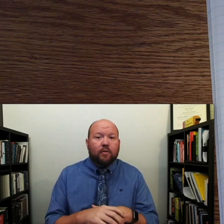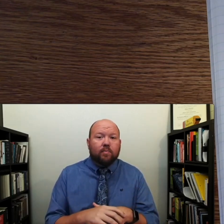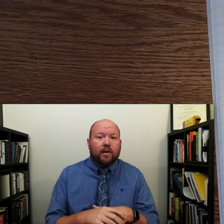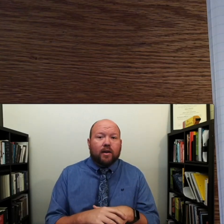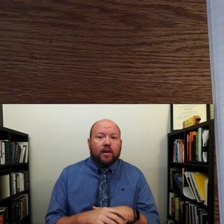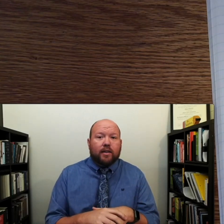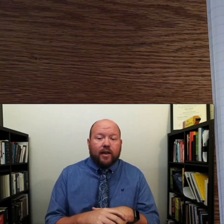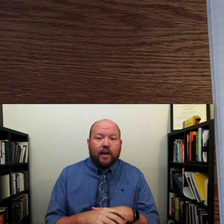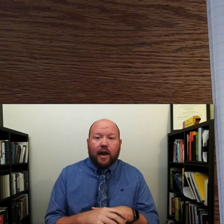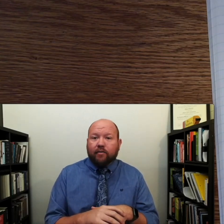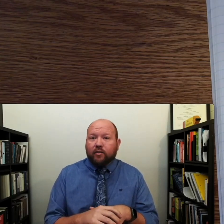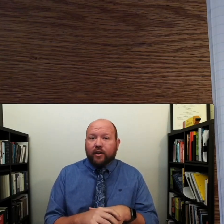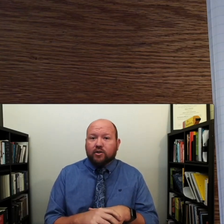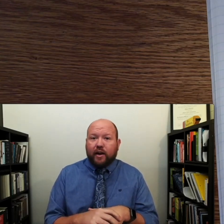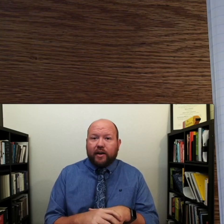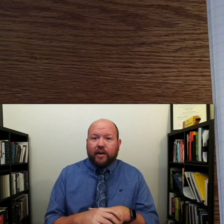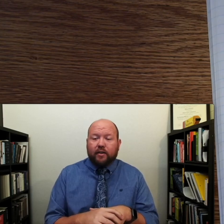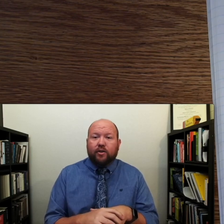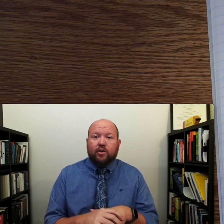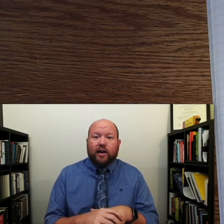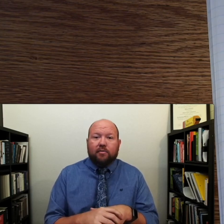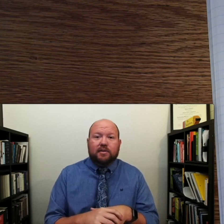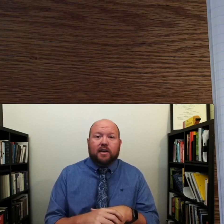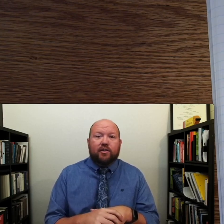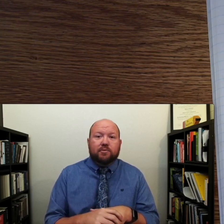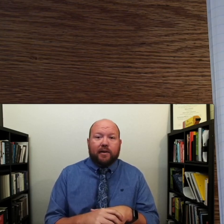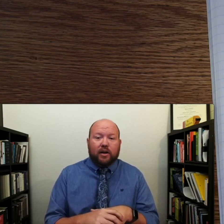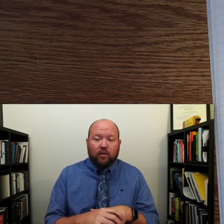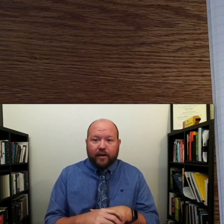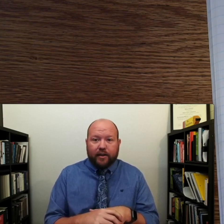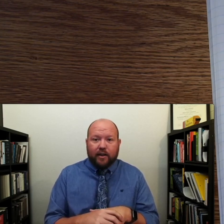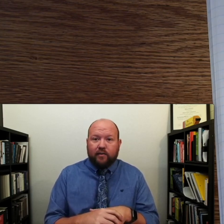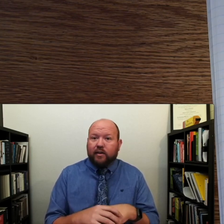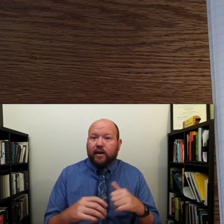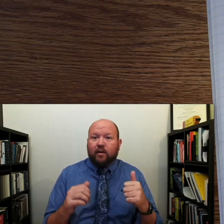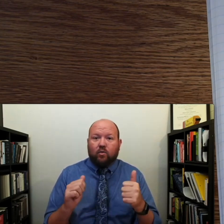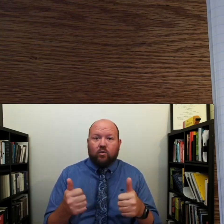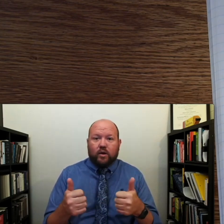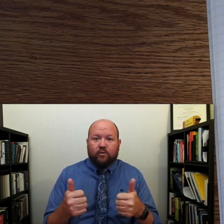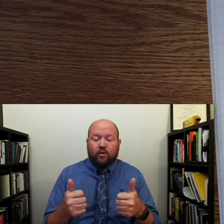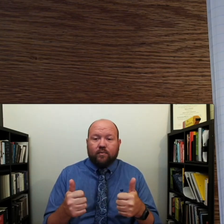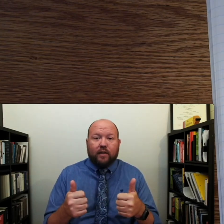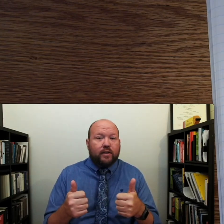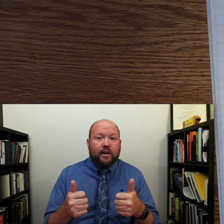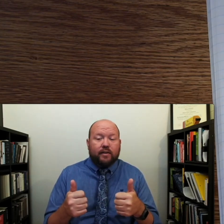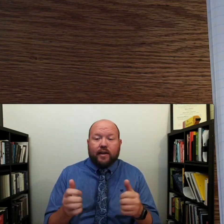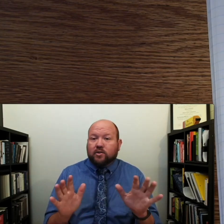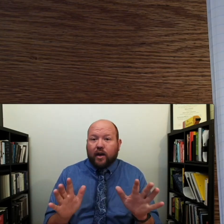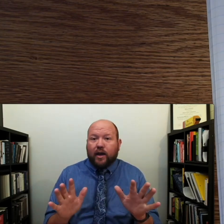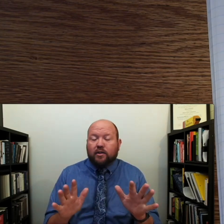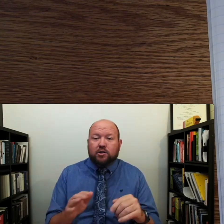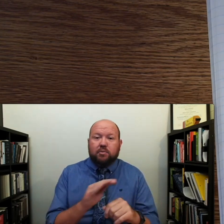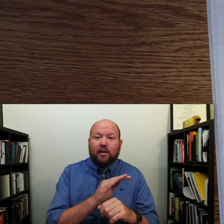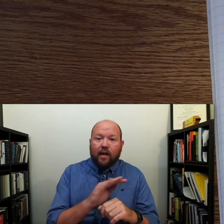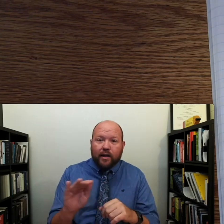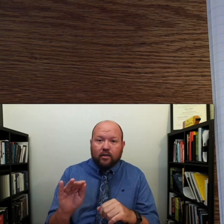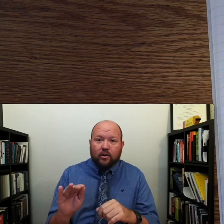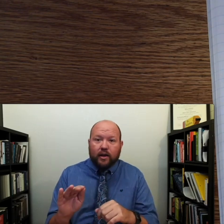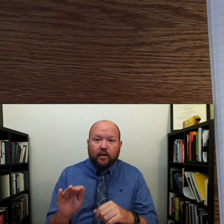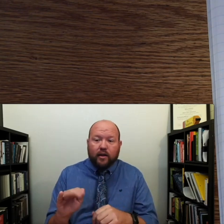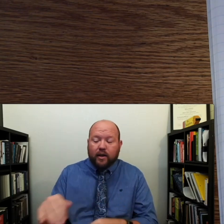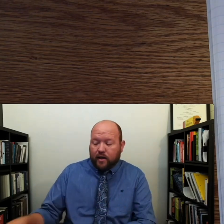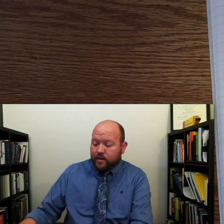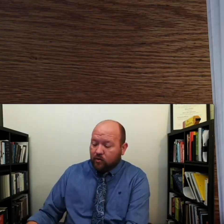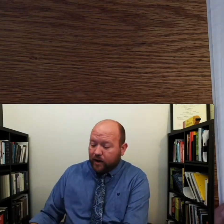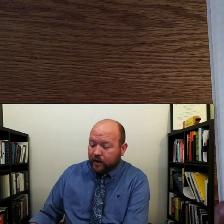own. Then after you finish writing it, you look up to see if you spelled it correctly. If you did, wonderful. If you did it, that's okay. Just put a line through